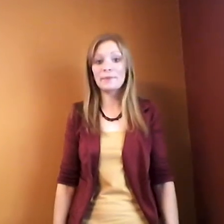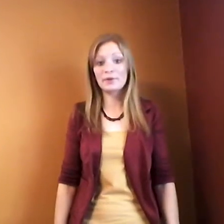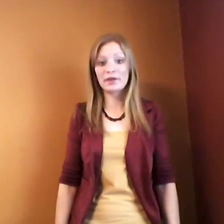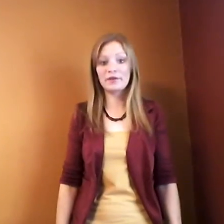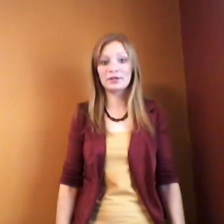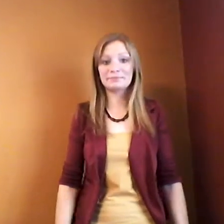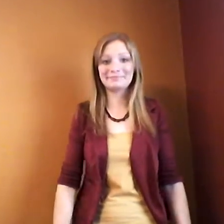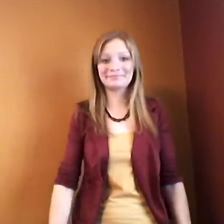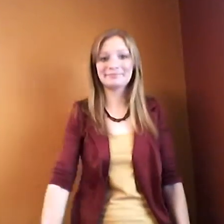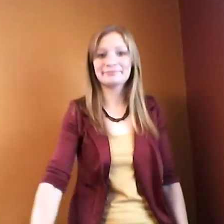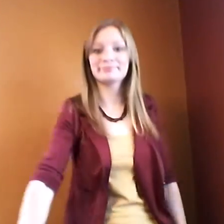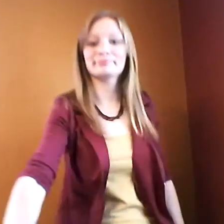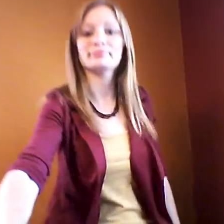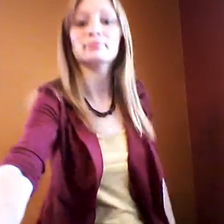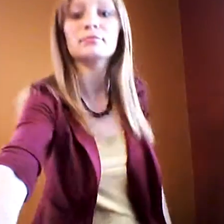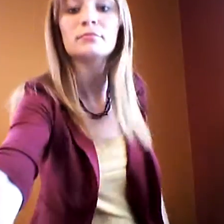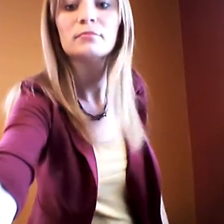vocabulary.